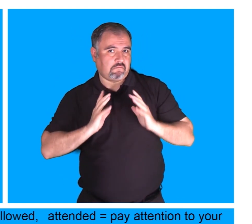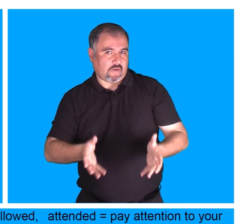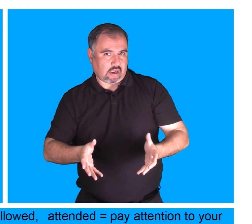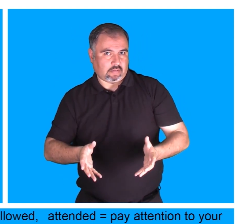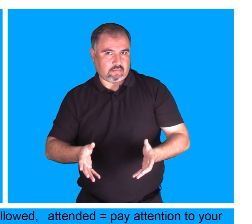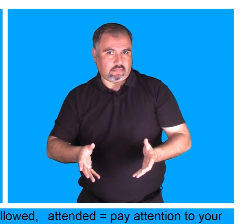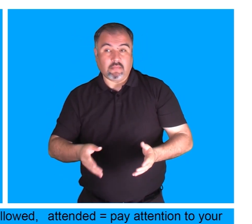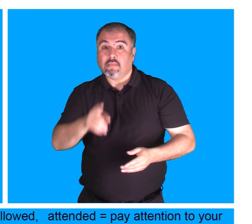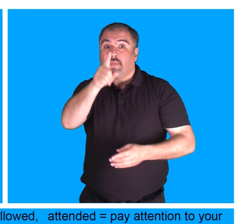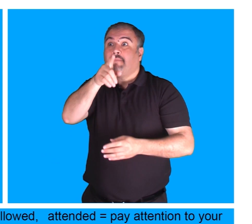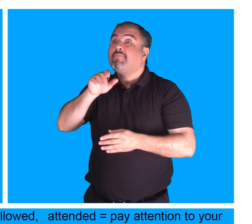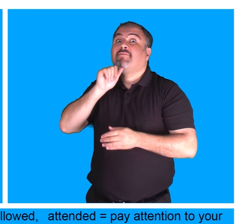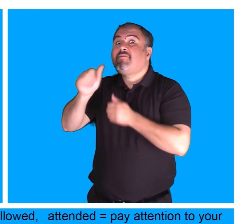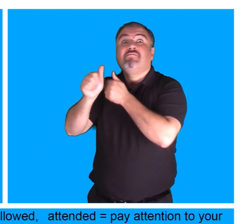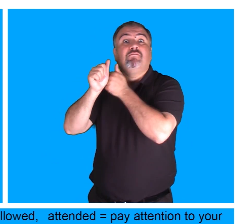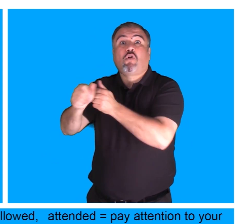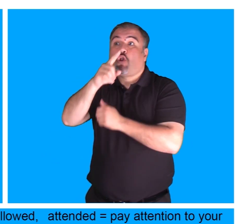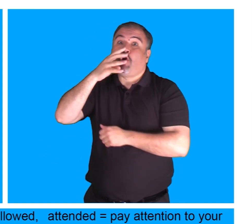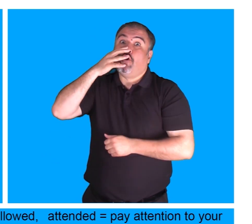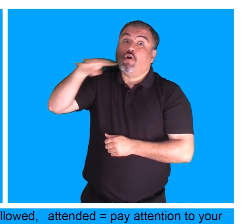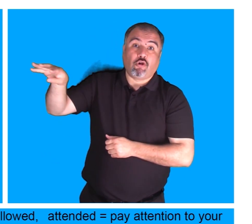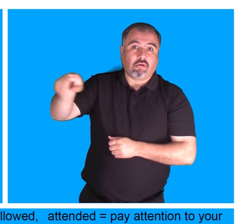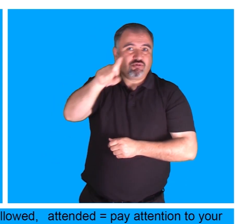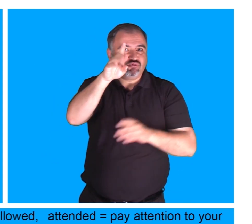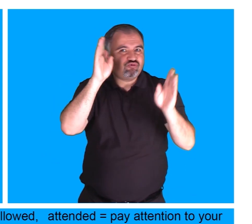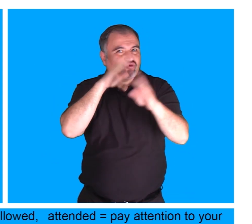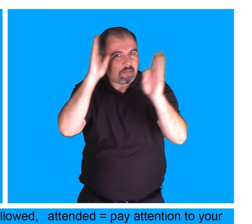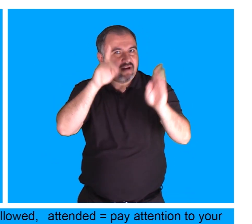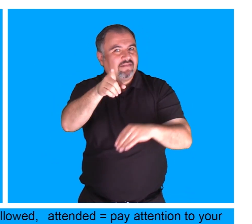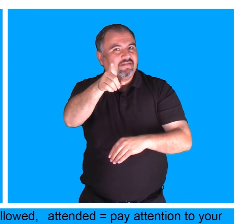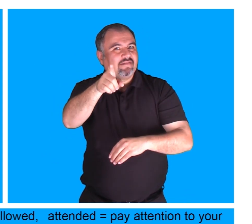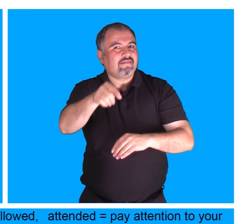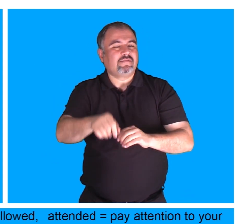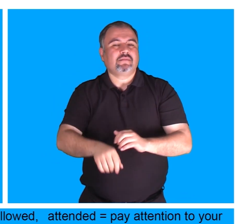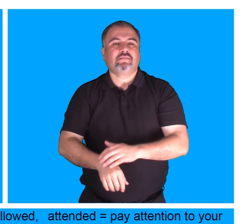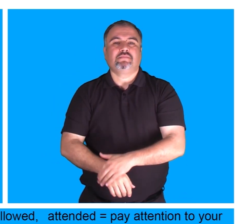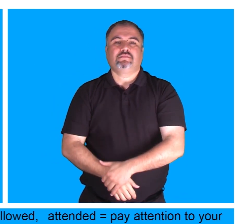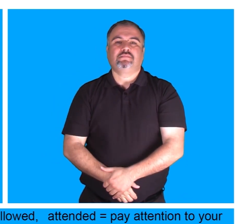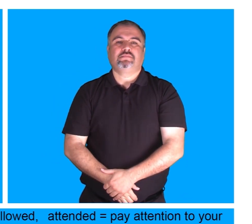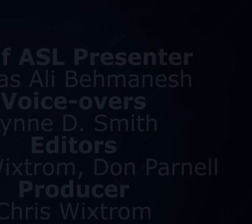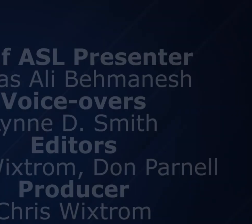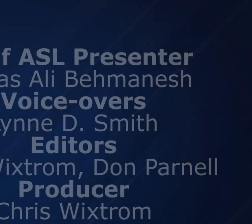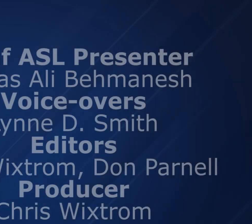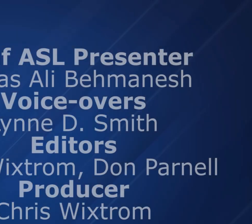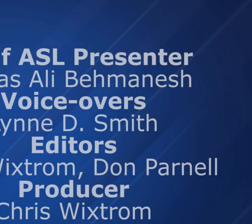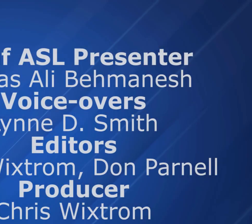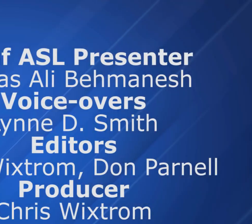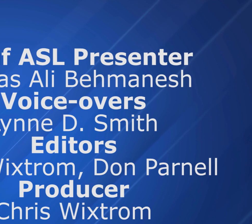fine. But ignoring the posted rules could get you in trouble.